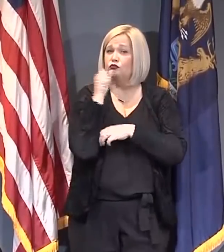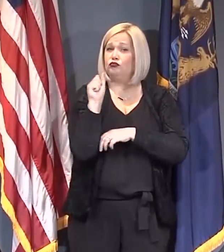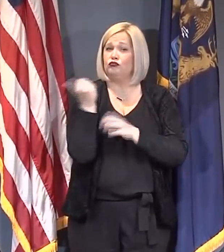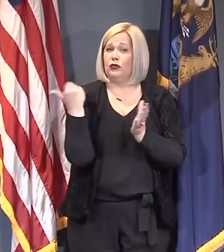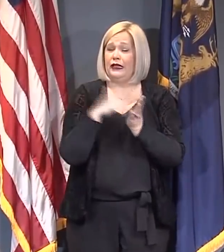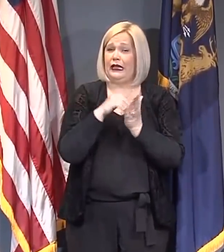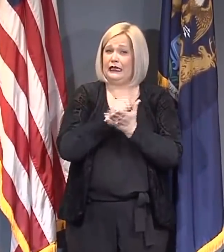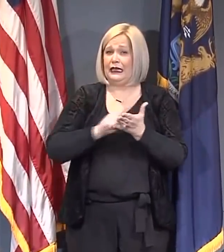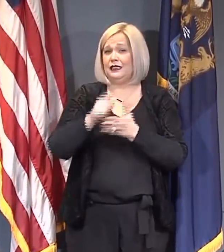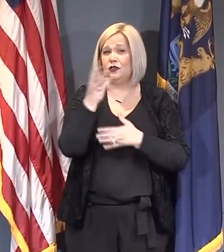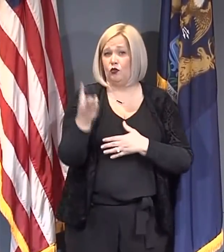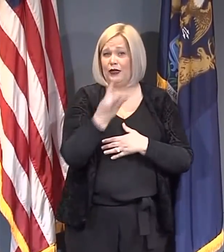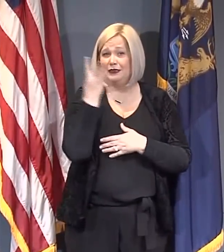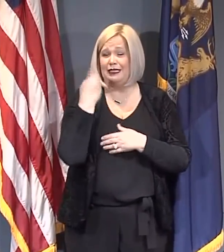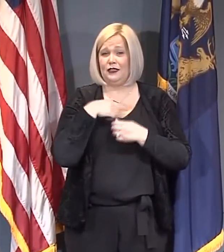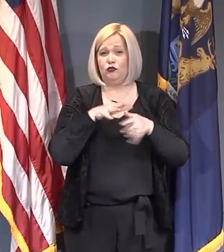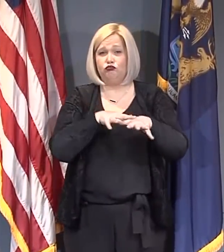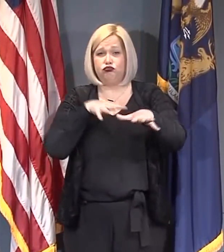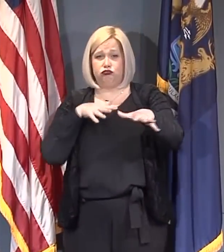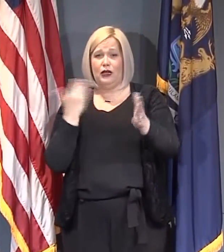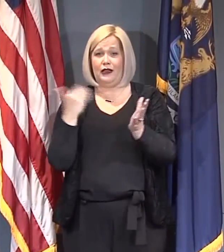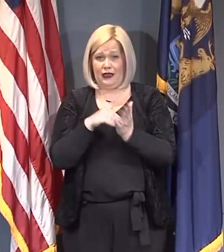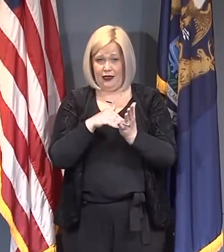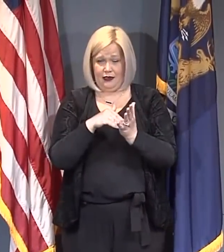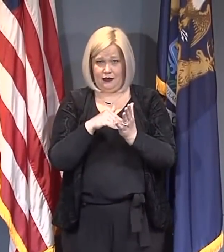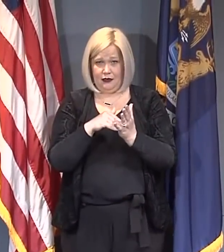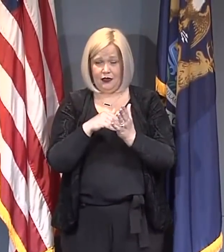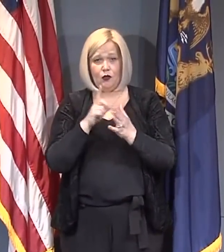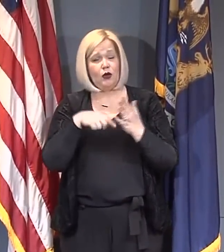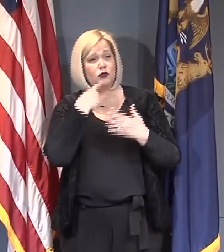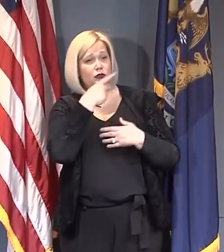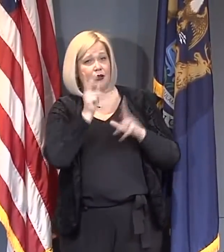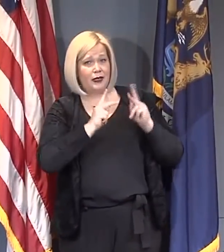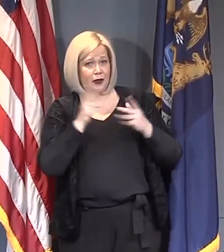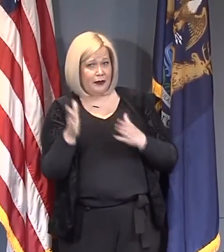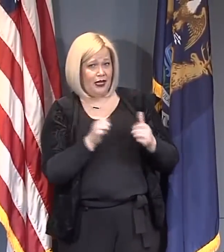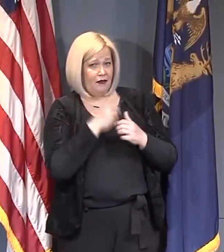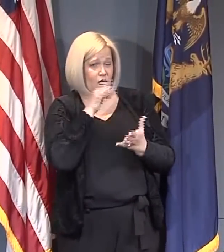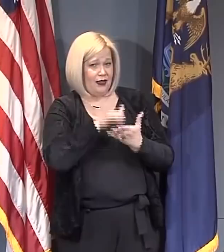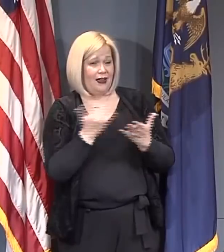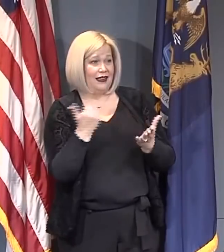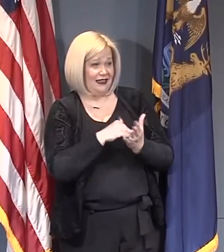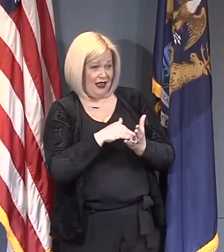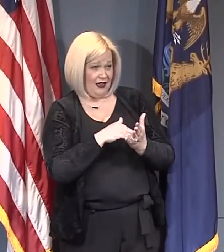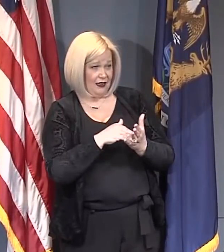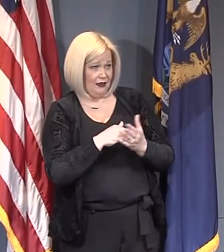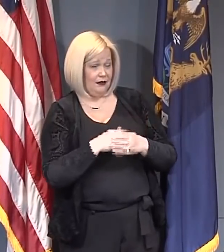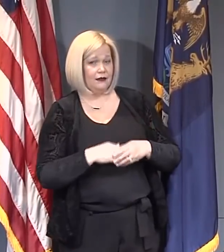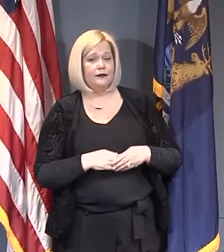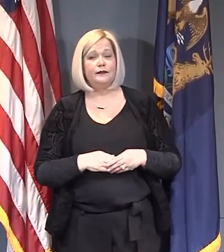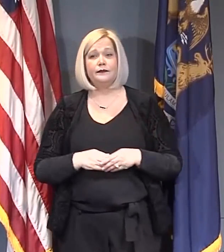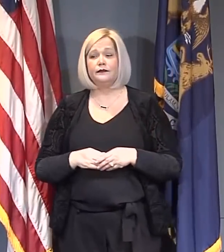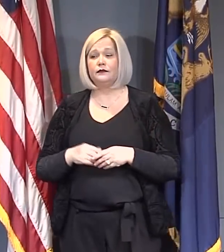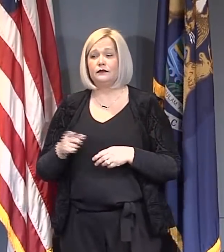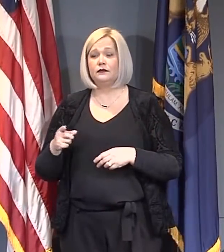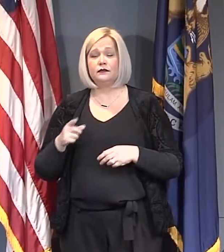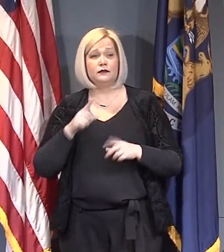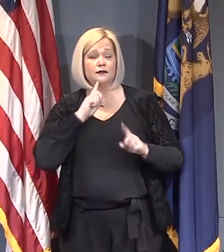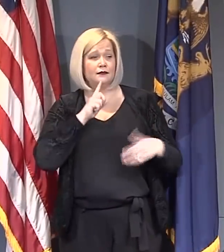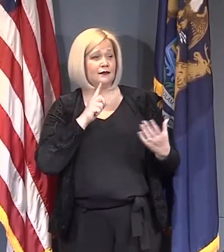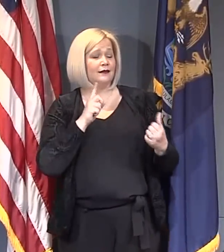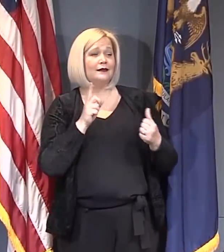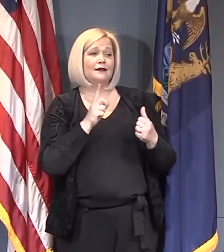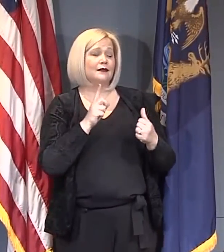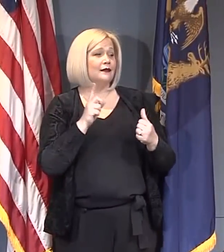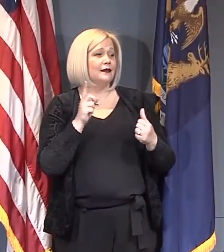What would you tell people who are planning to go? Well, first and foremost, I totally respect people's right